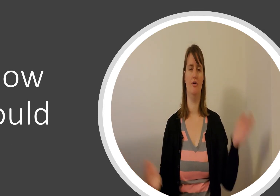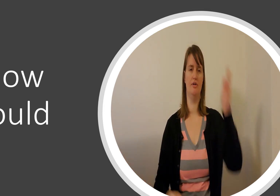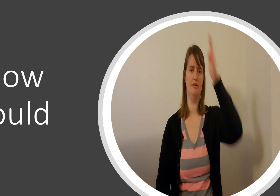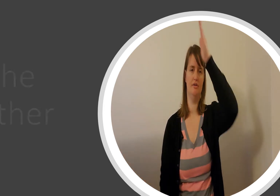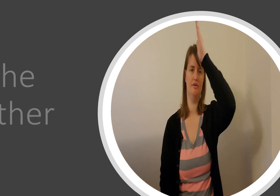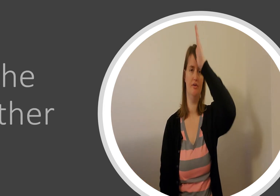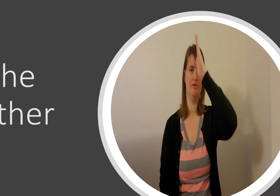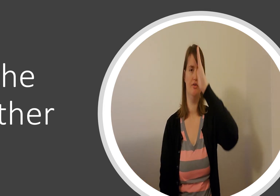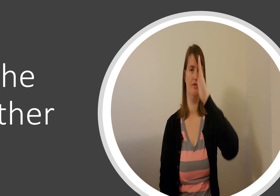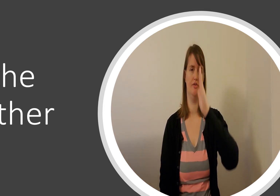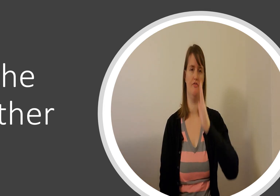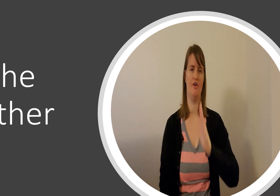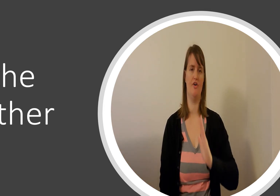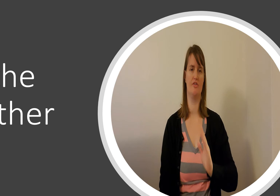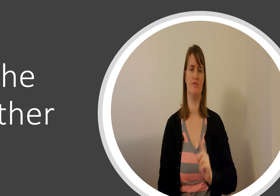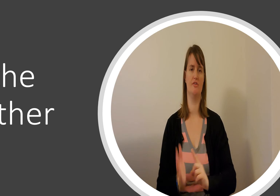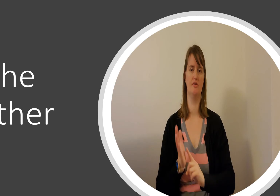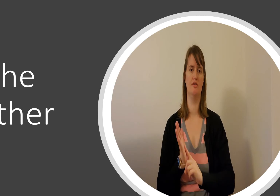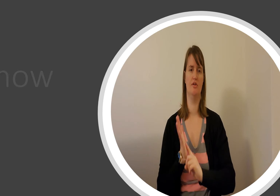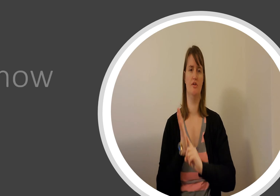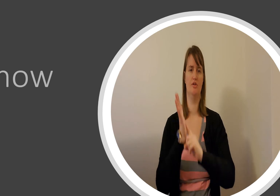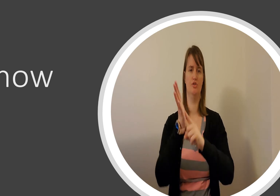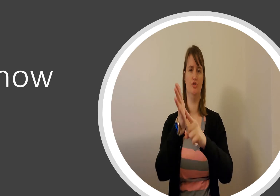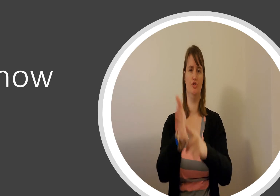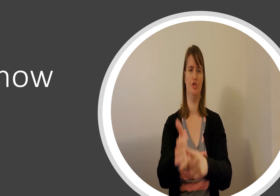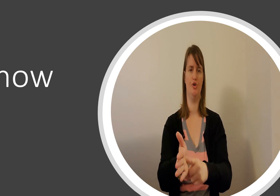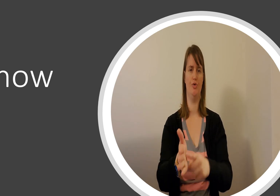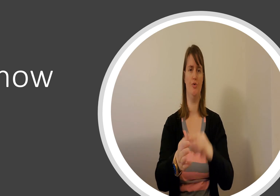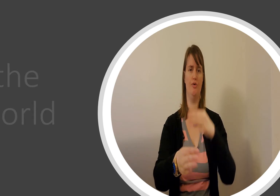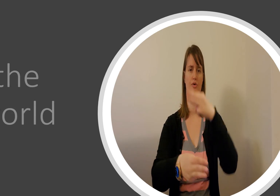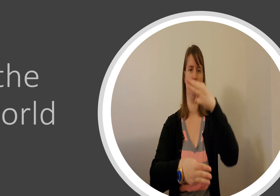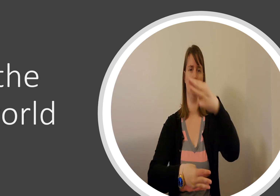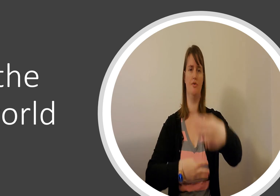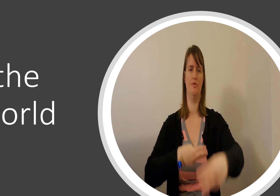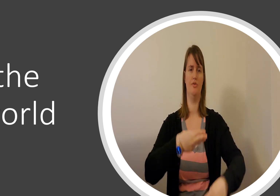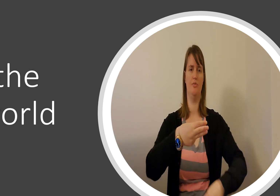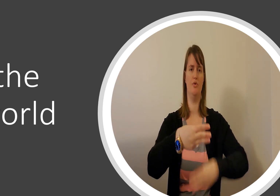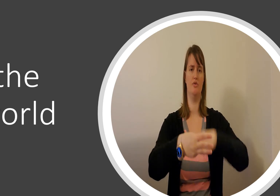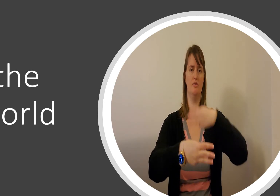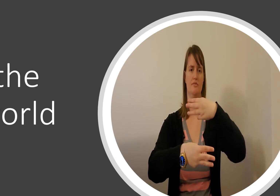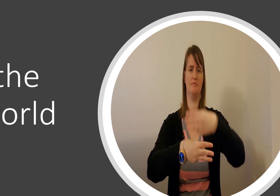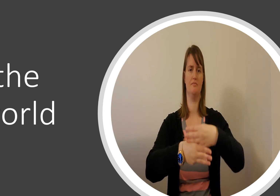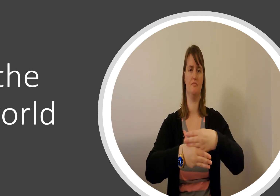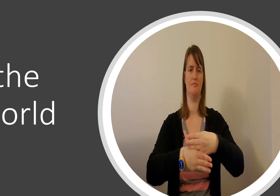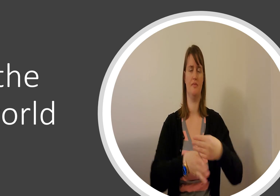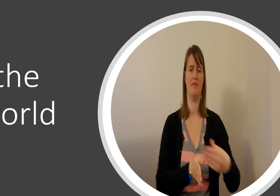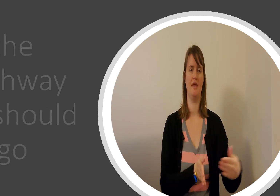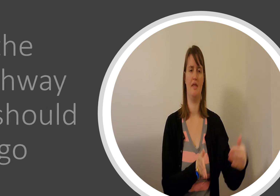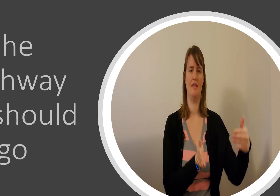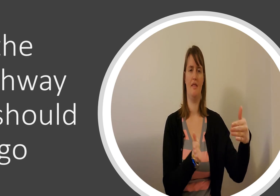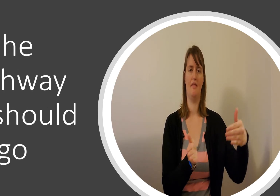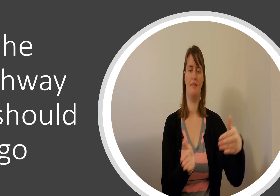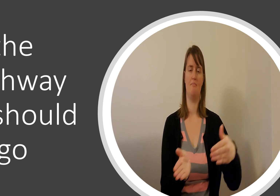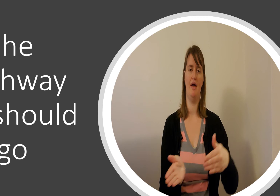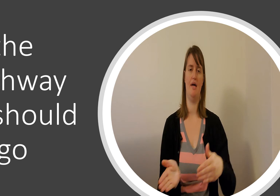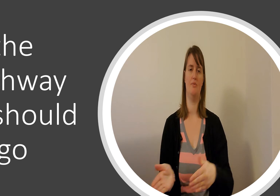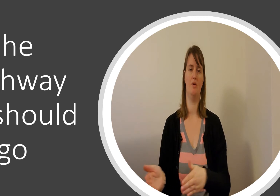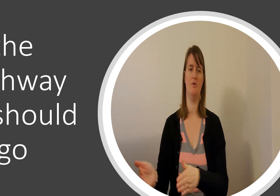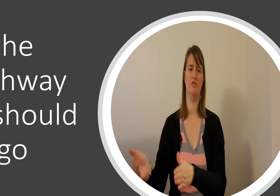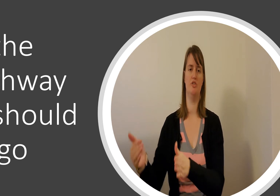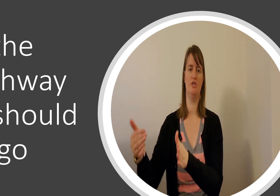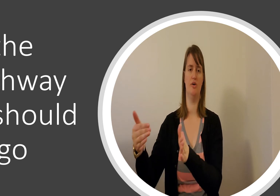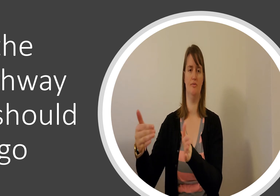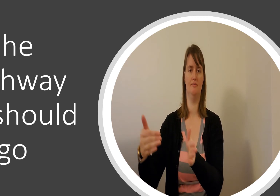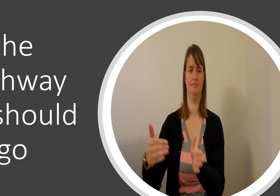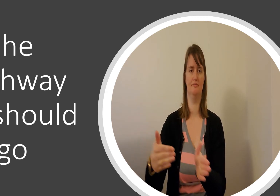How could the Father show the world the pathway